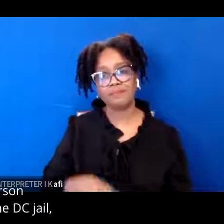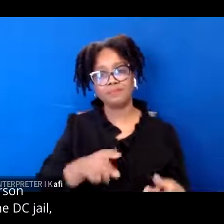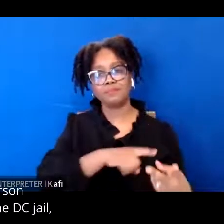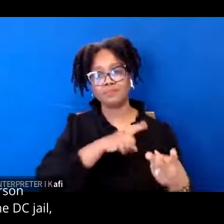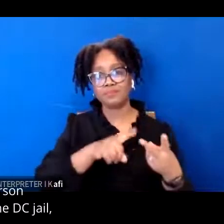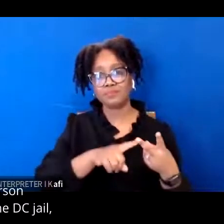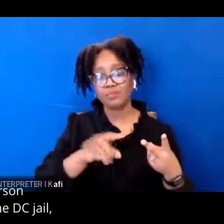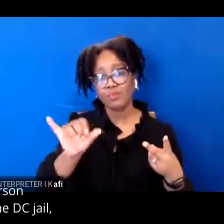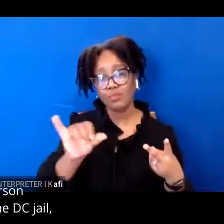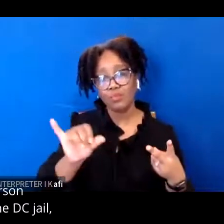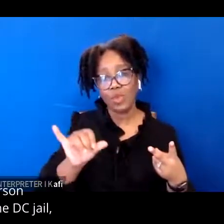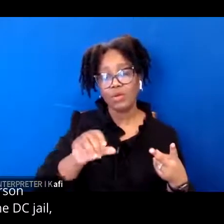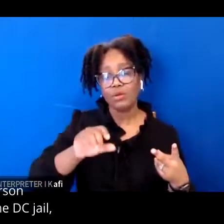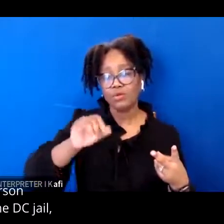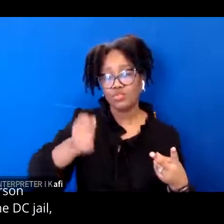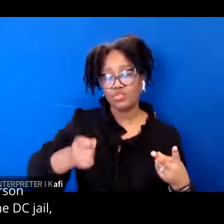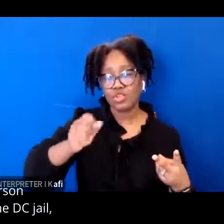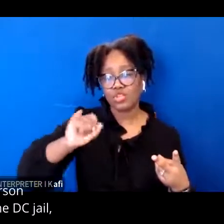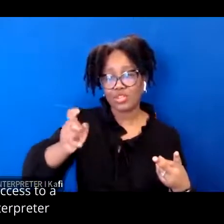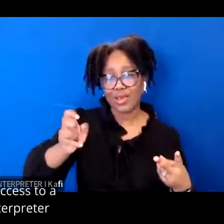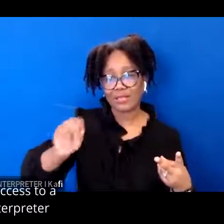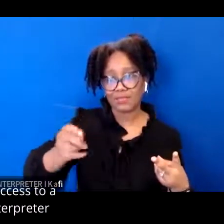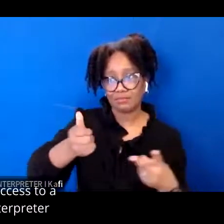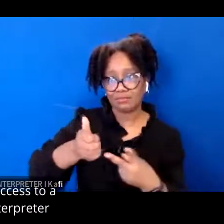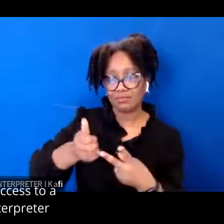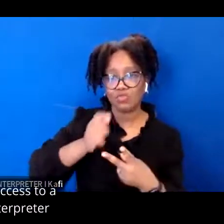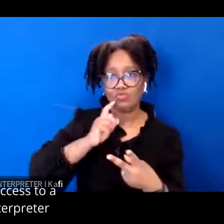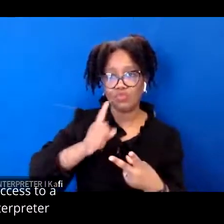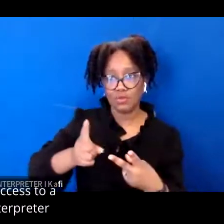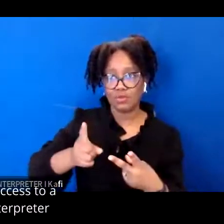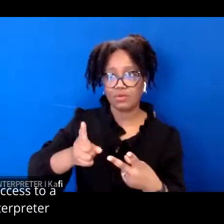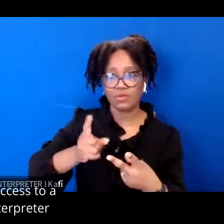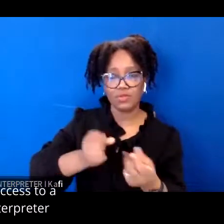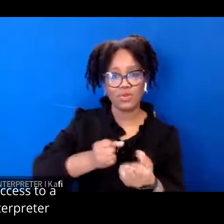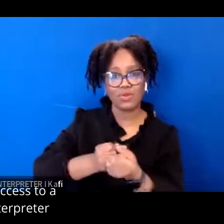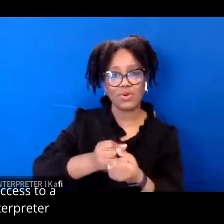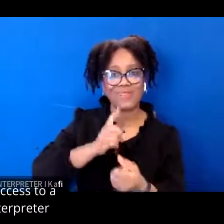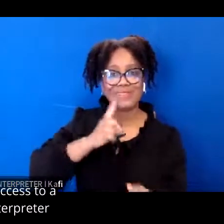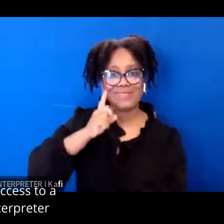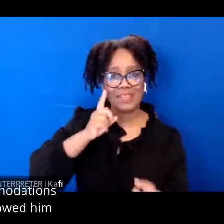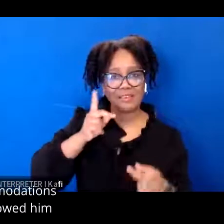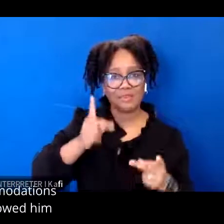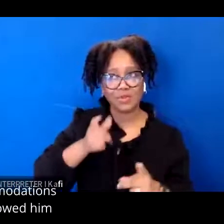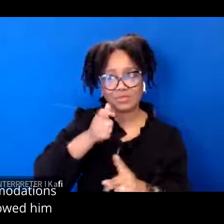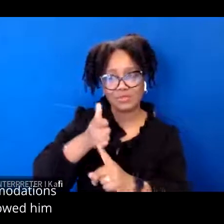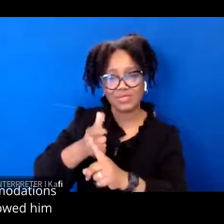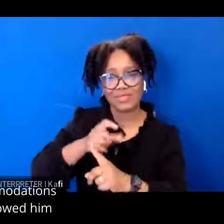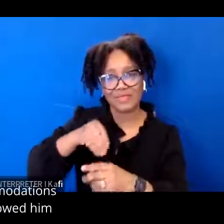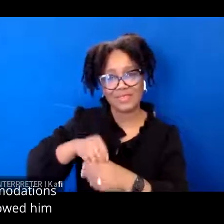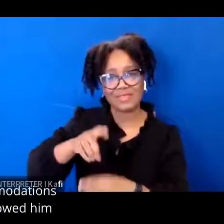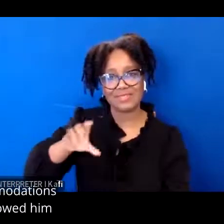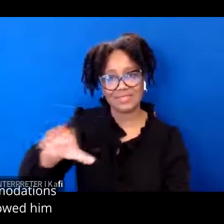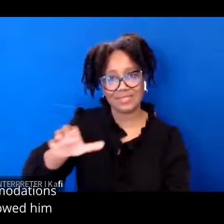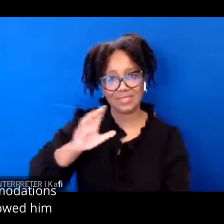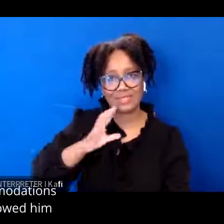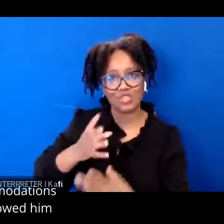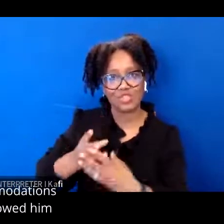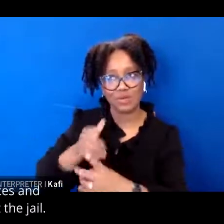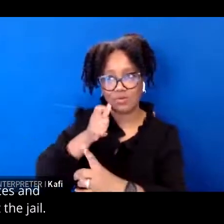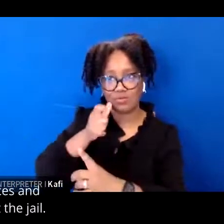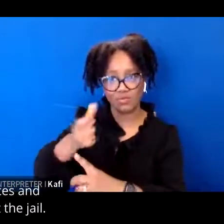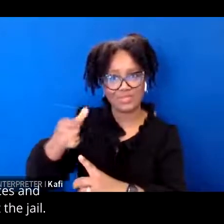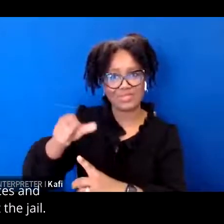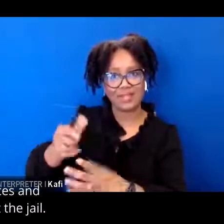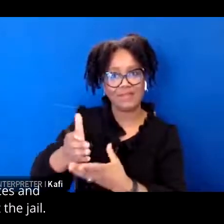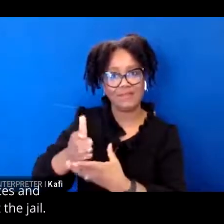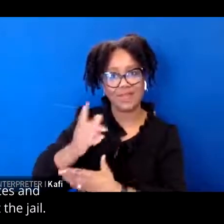person incarcerated in the dc jail who was denied access to a sign language interpreter and other accommodations that would have allowed him